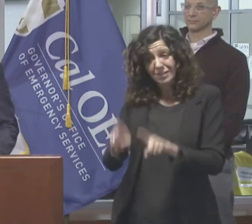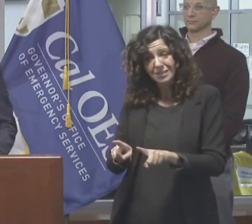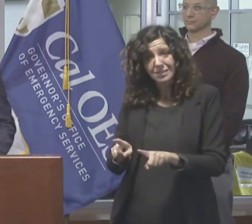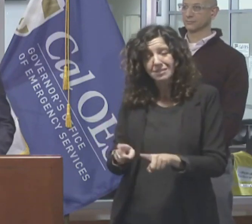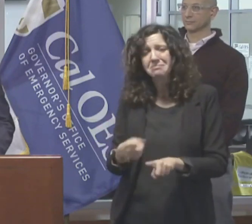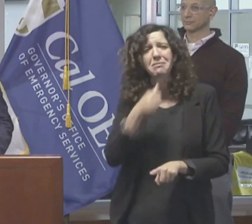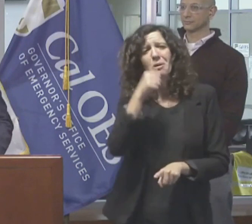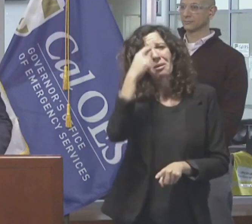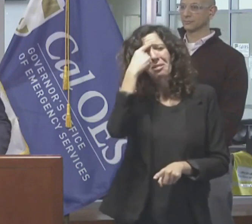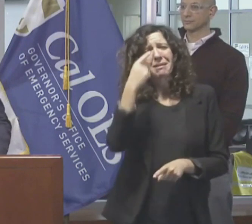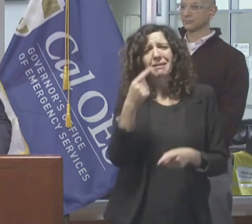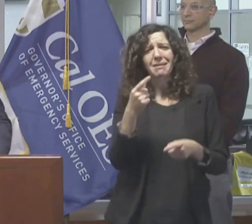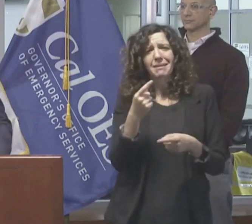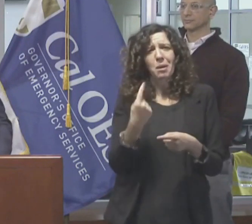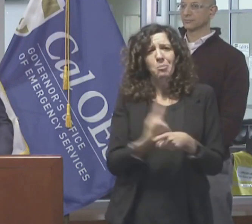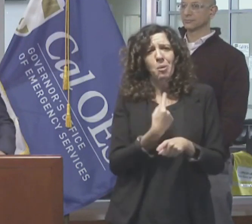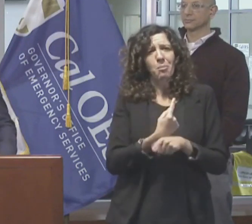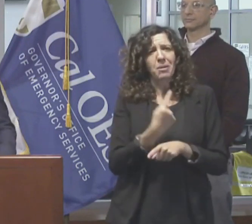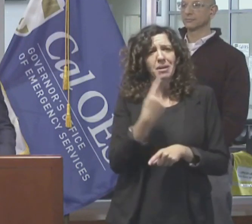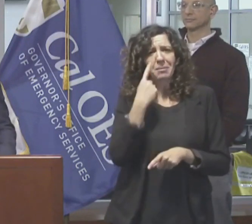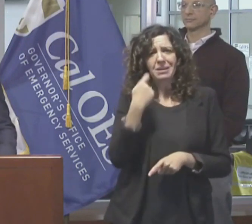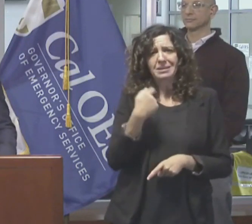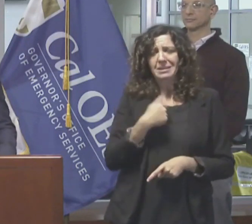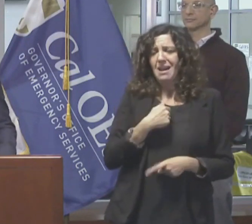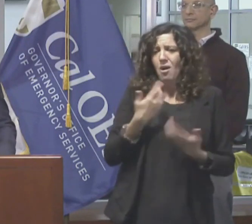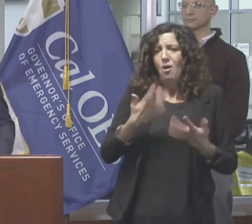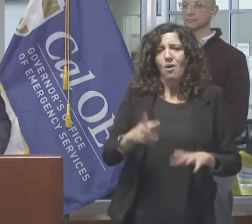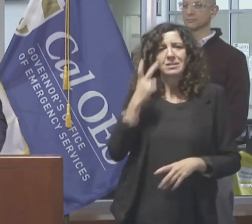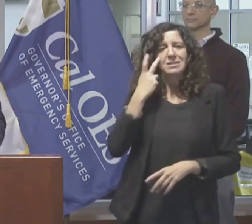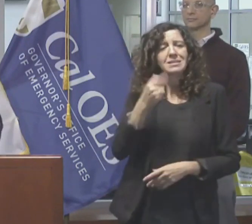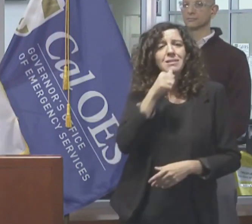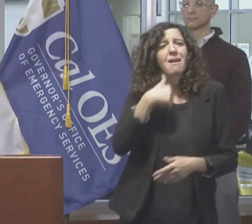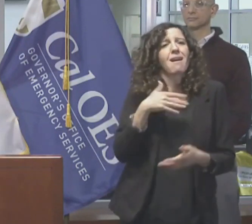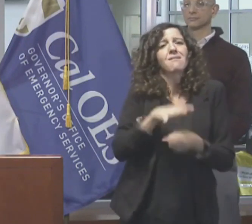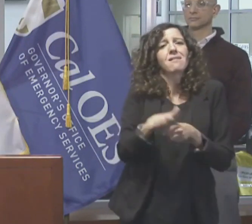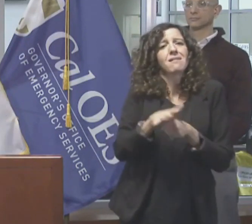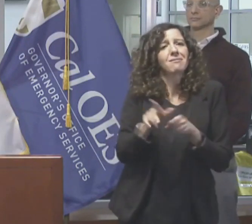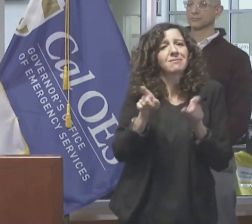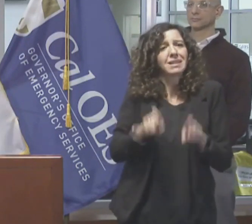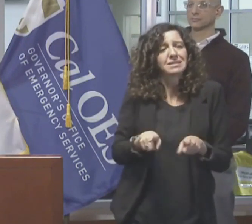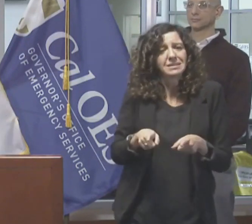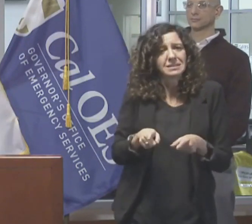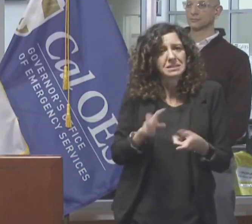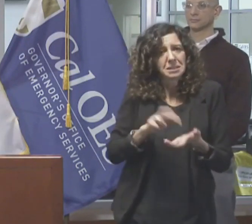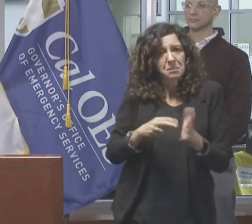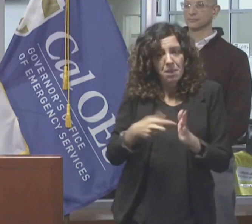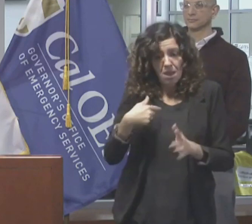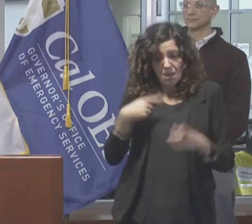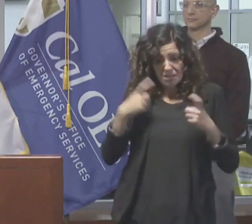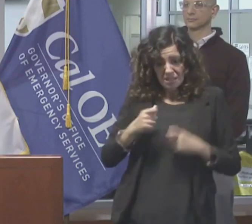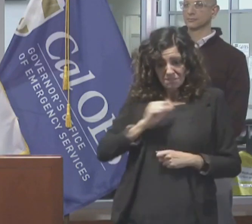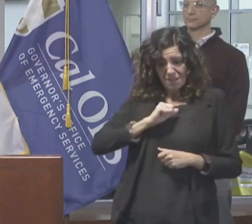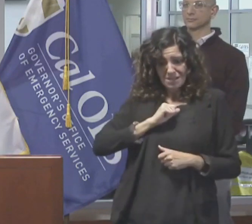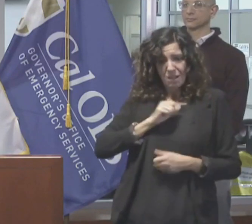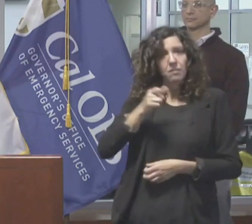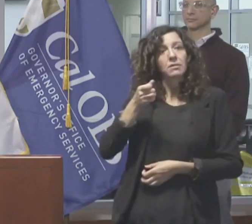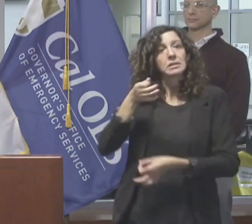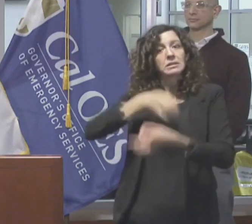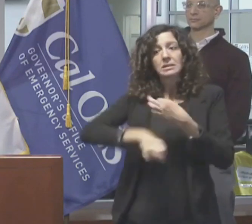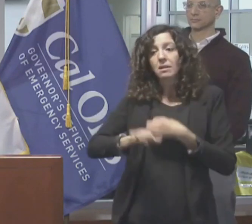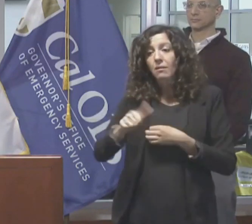I'm critical of the existing testing capacity, to deny that test to someone that is in a high